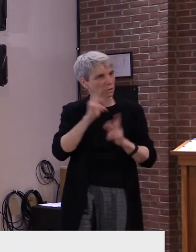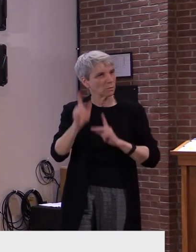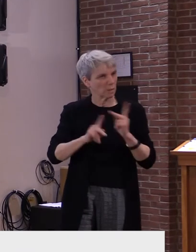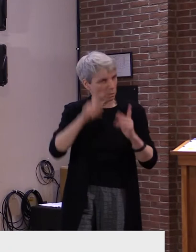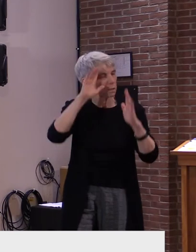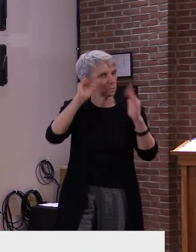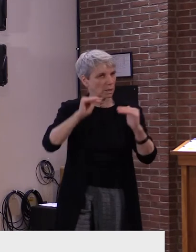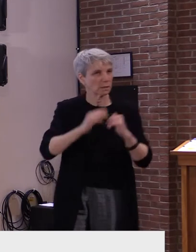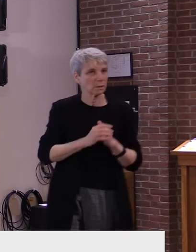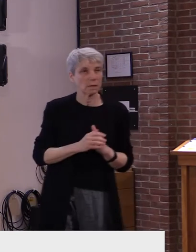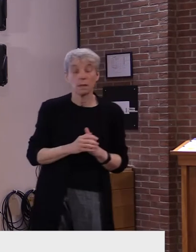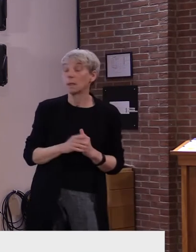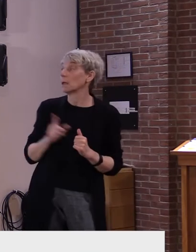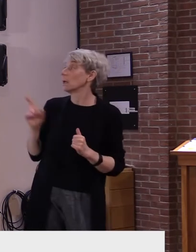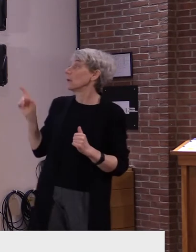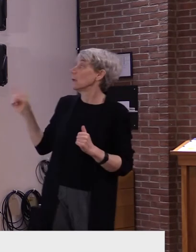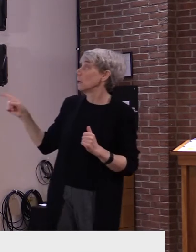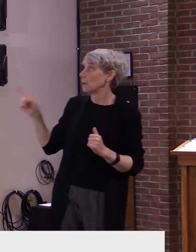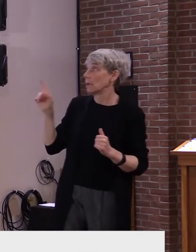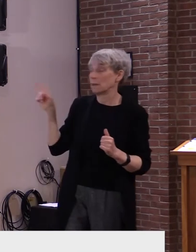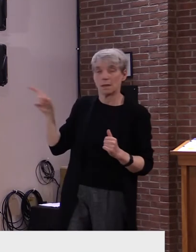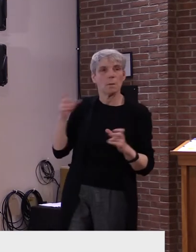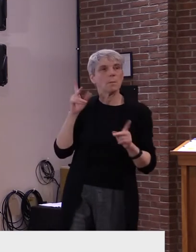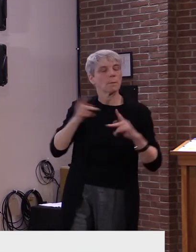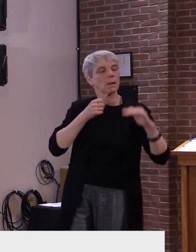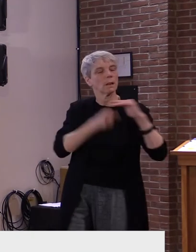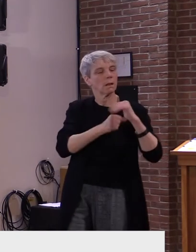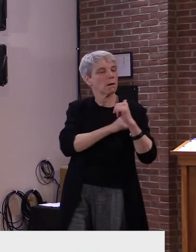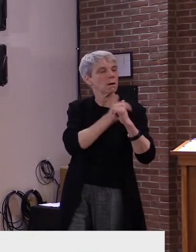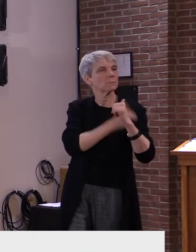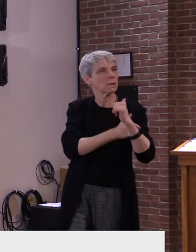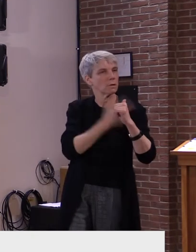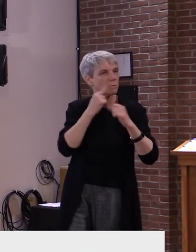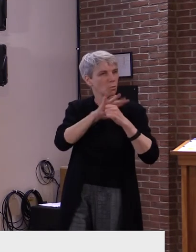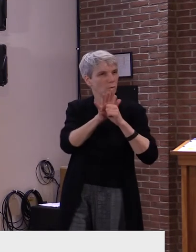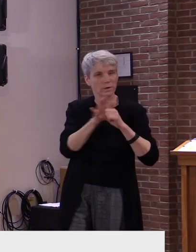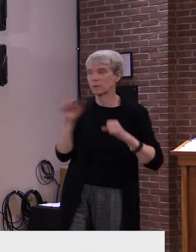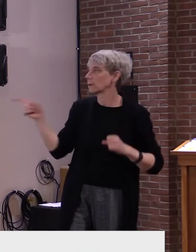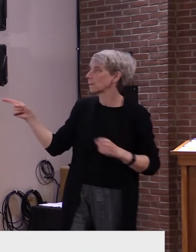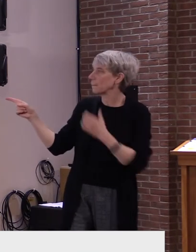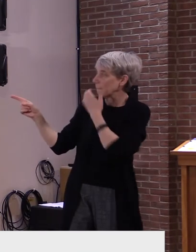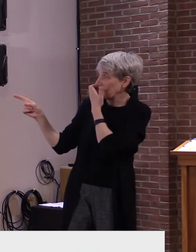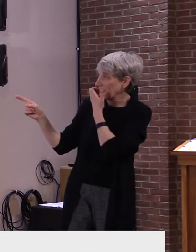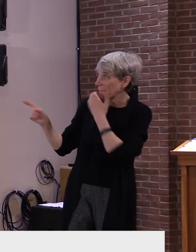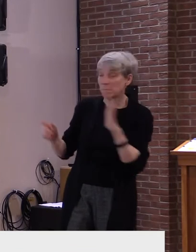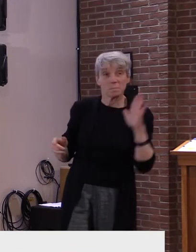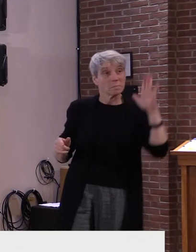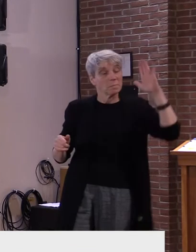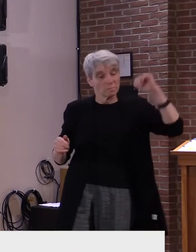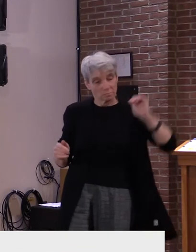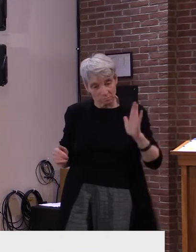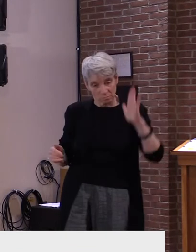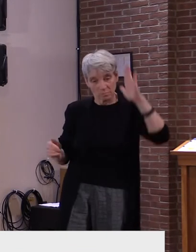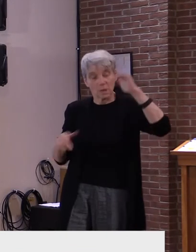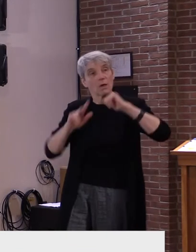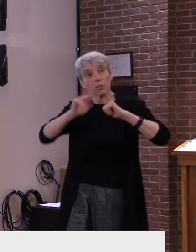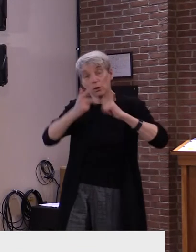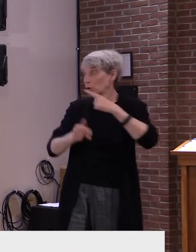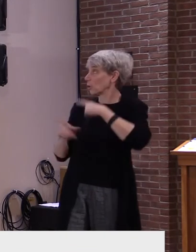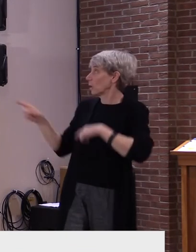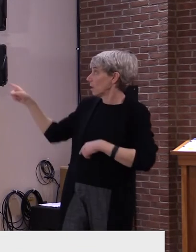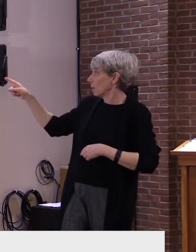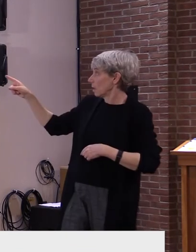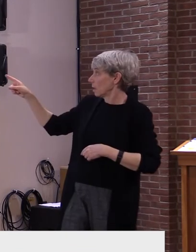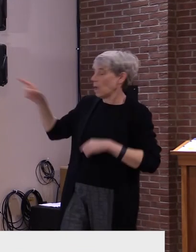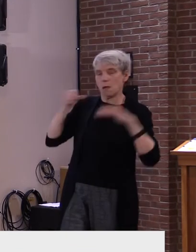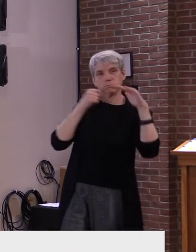hospitalizations on the next slide you'll see that like the peaks before hospitalizations are also on the rise the thing